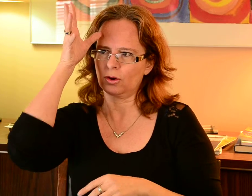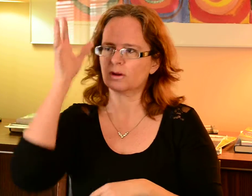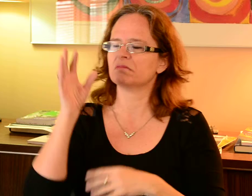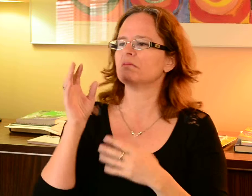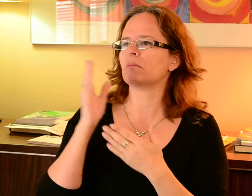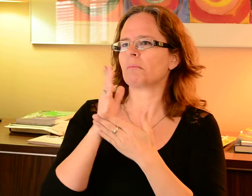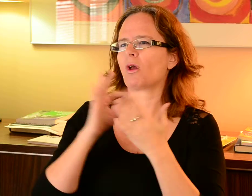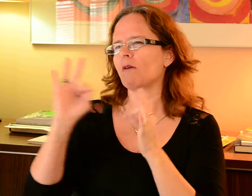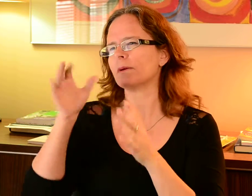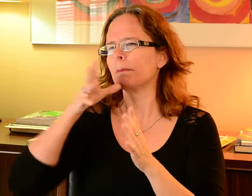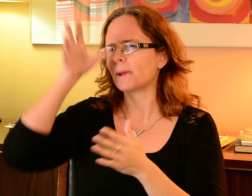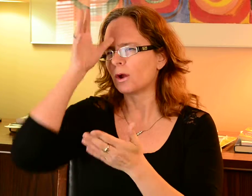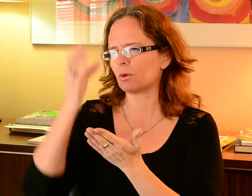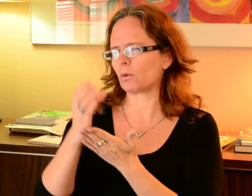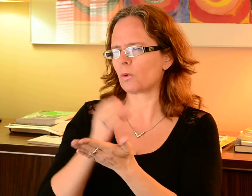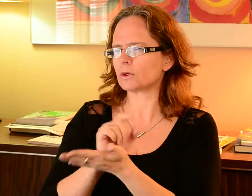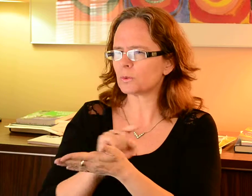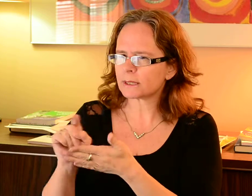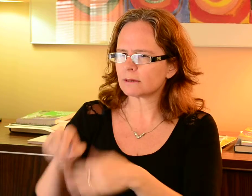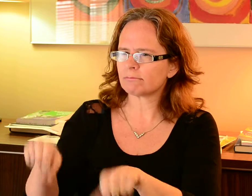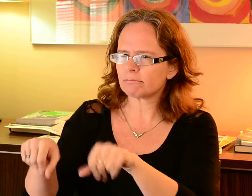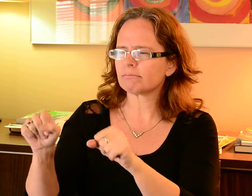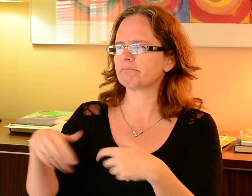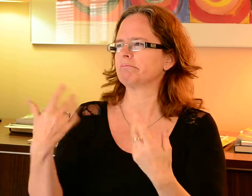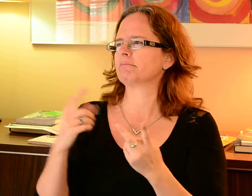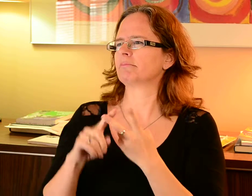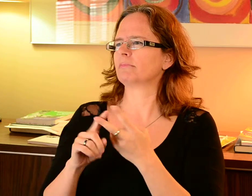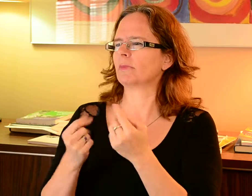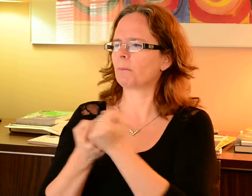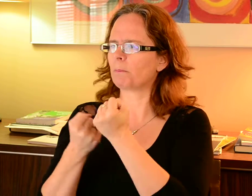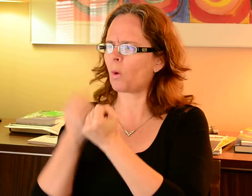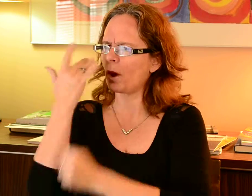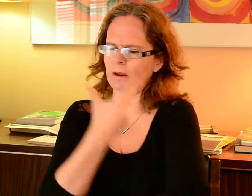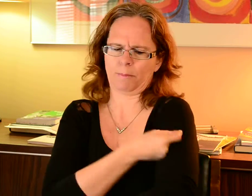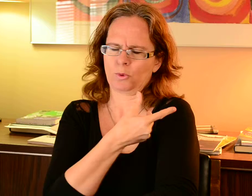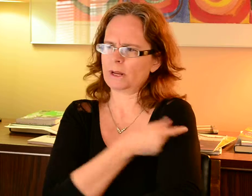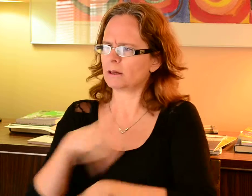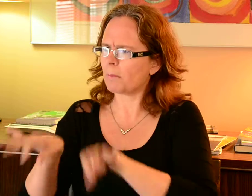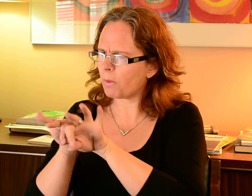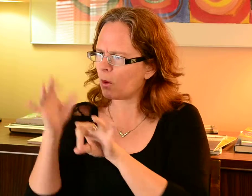a program that supported hearing parents with deaf children, and so providing them with